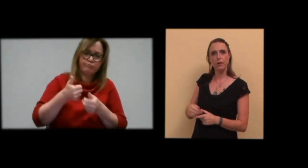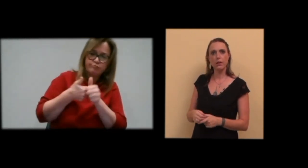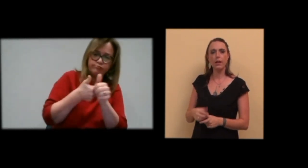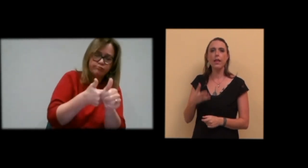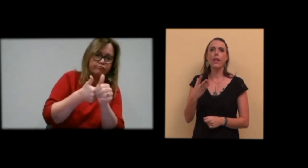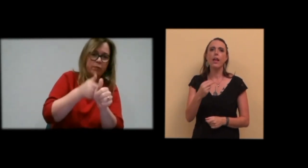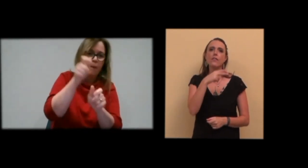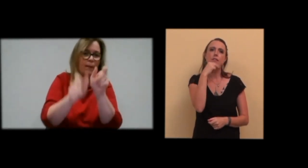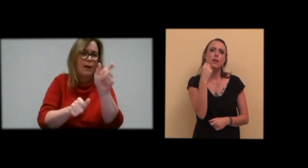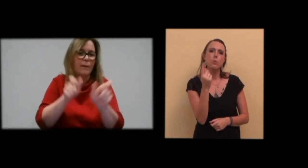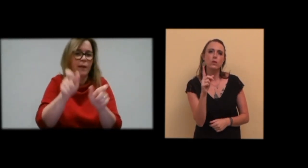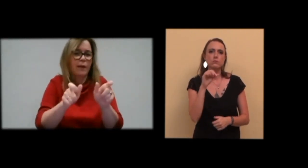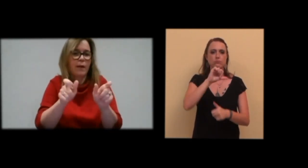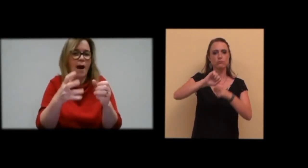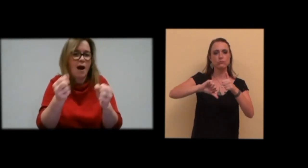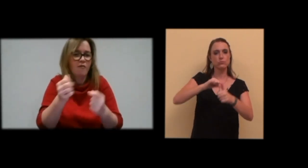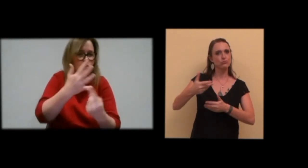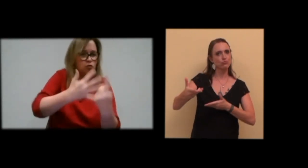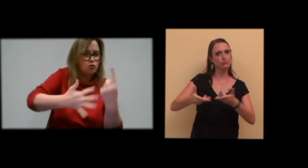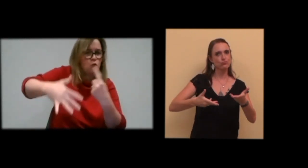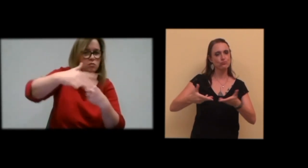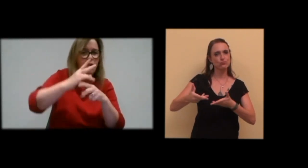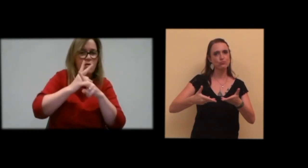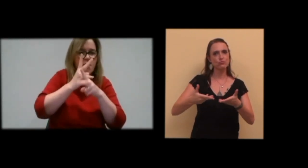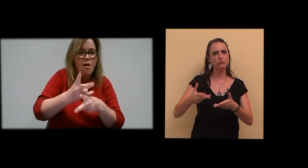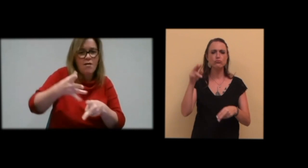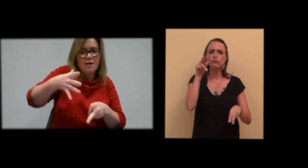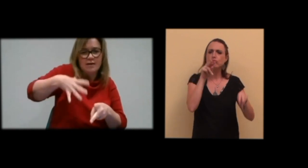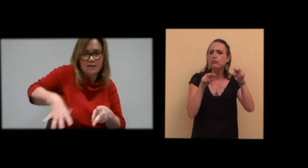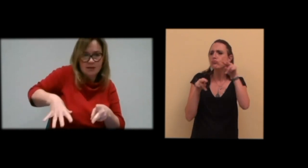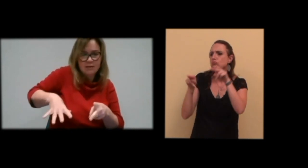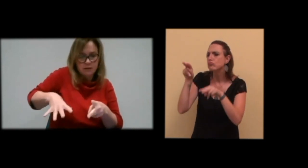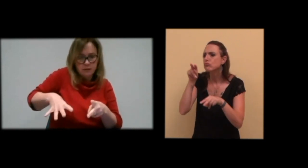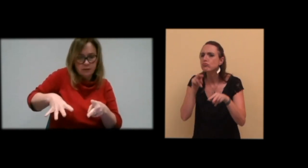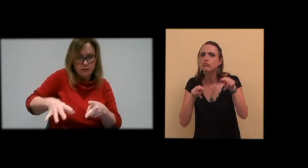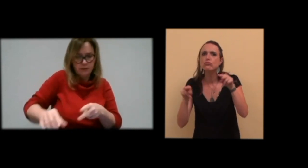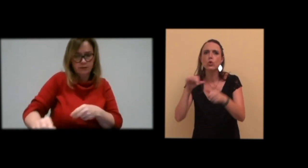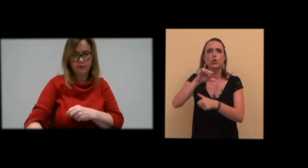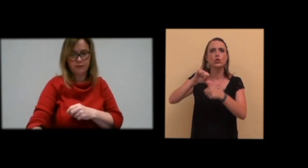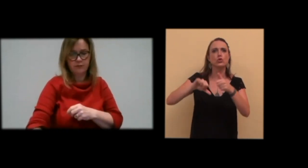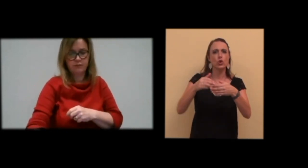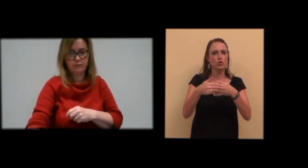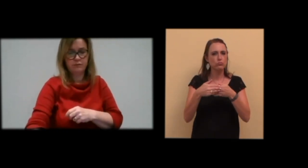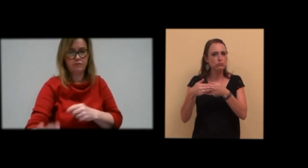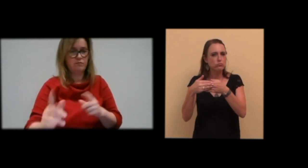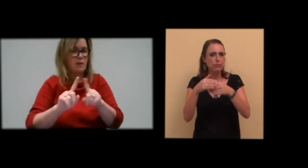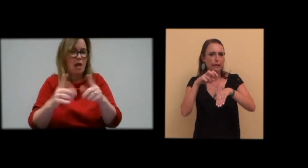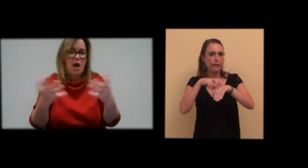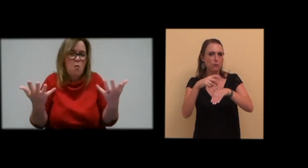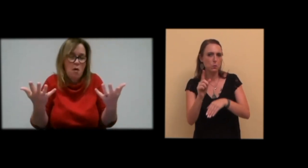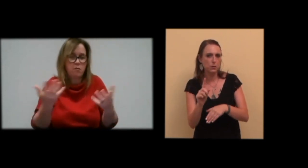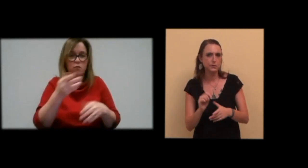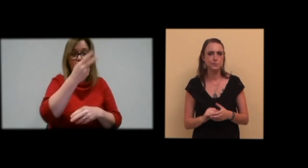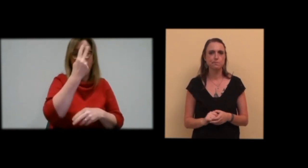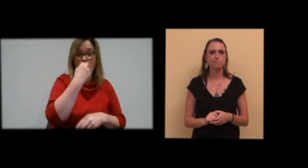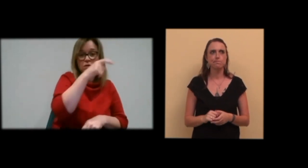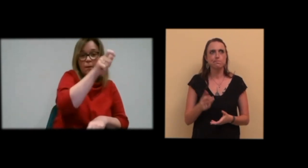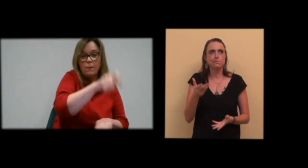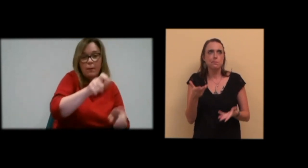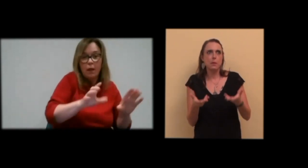area where people live, they then have what's called social services, which look after people's social care